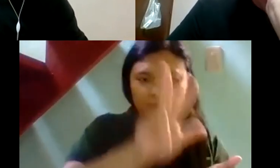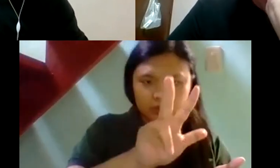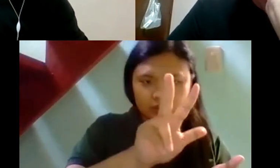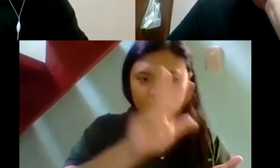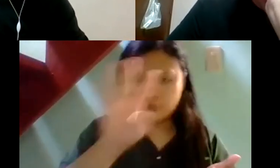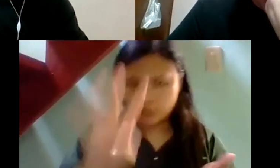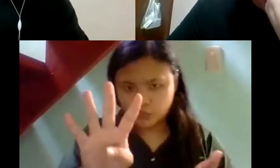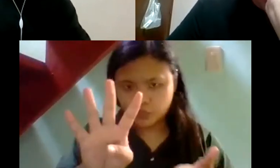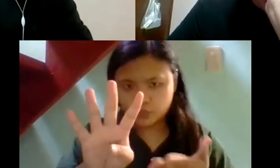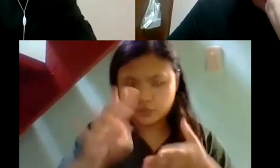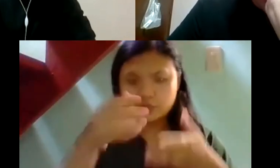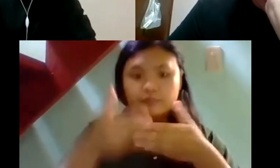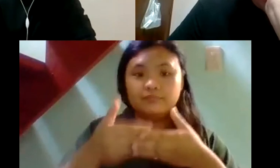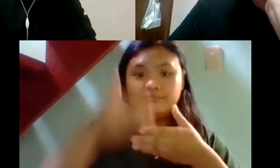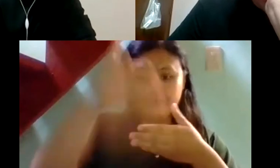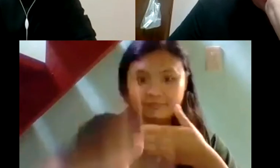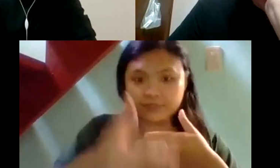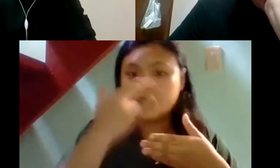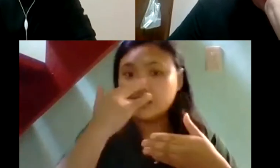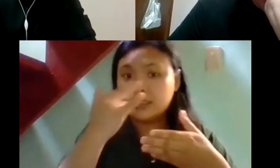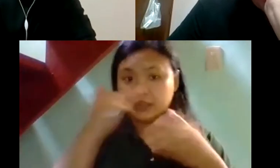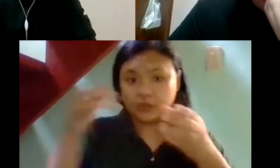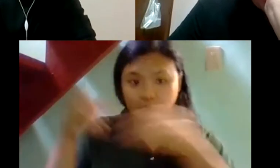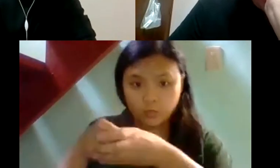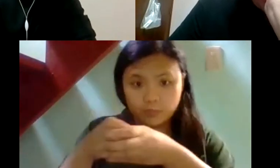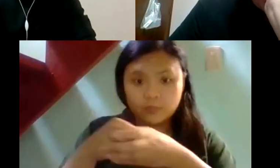is lesson 3 and 4.